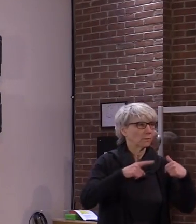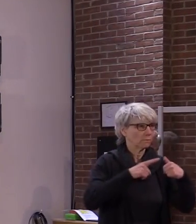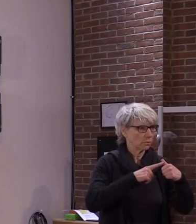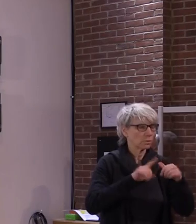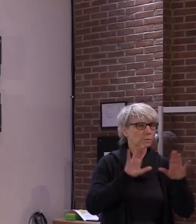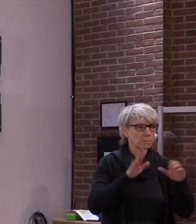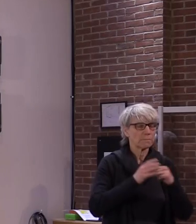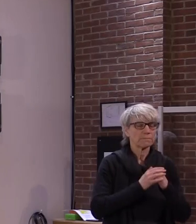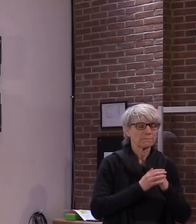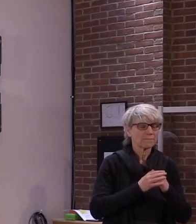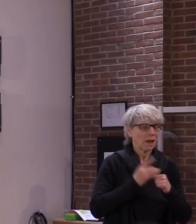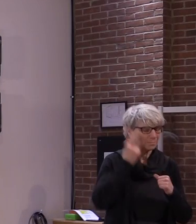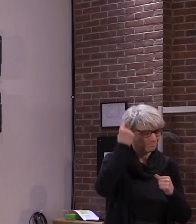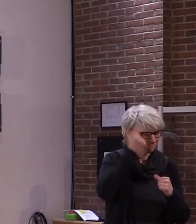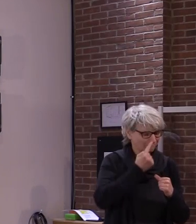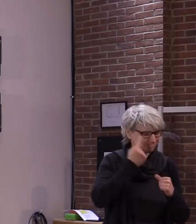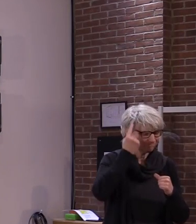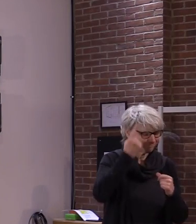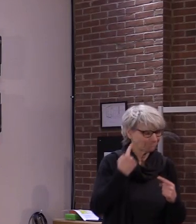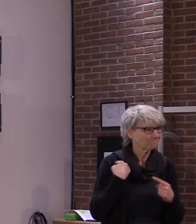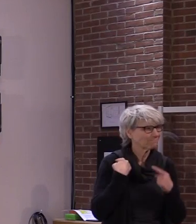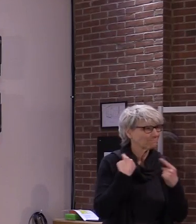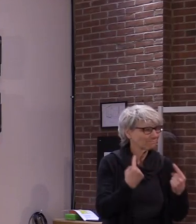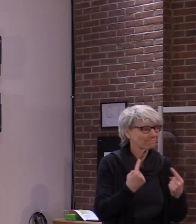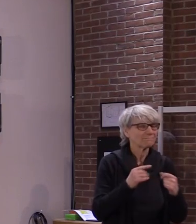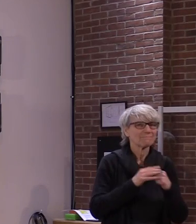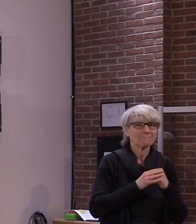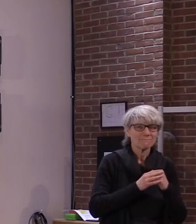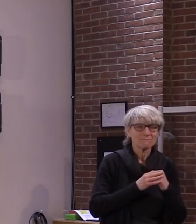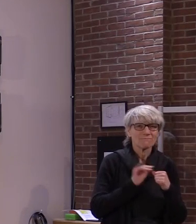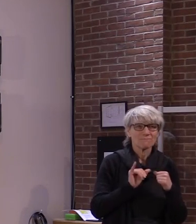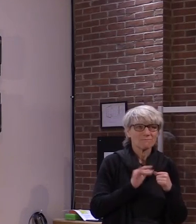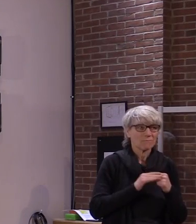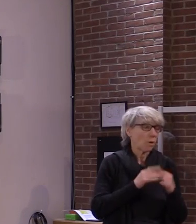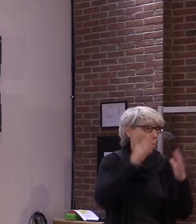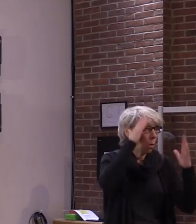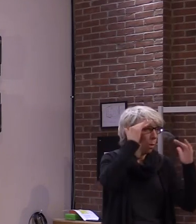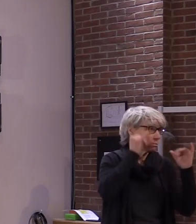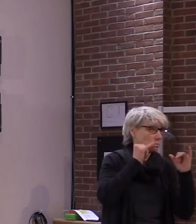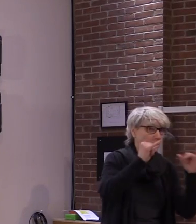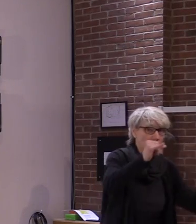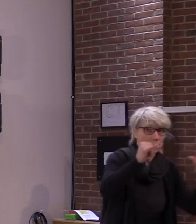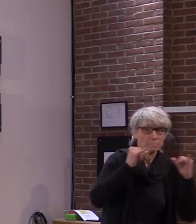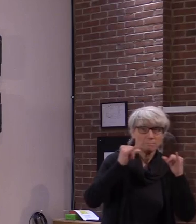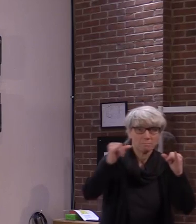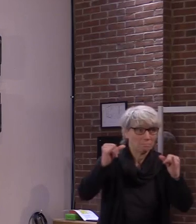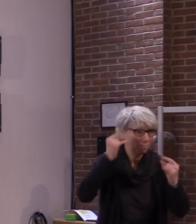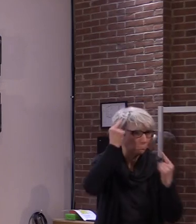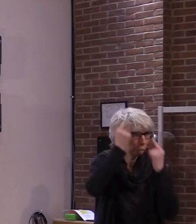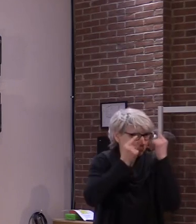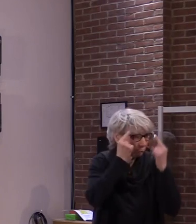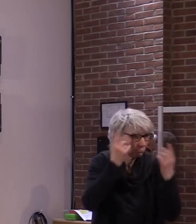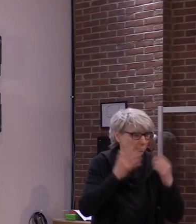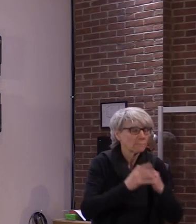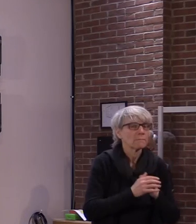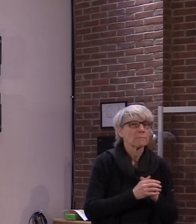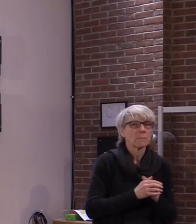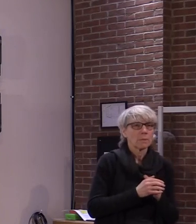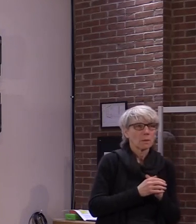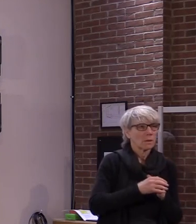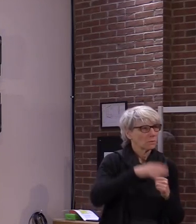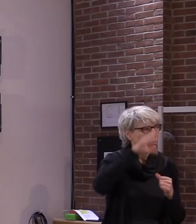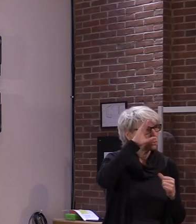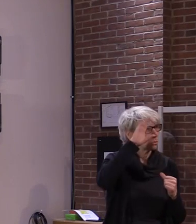question I've been asking myself a lot lately, and I hope many of you are asking the same question, is we continue to